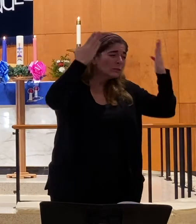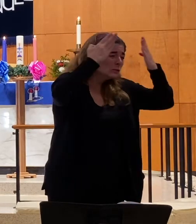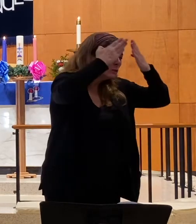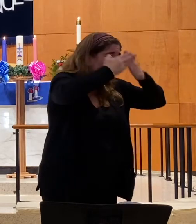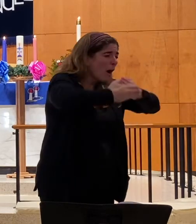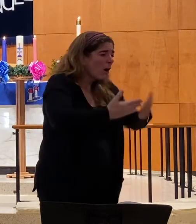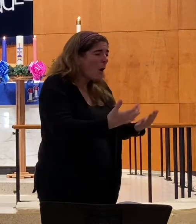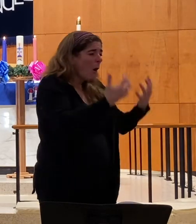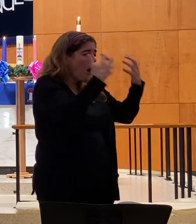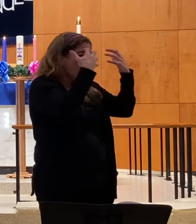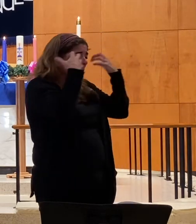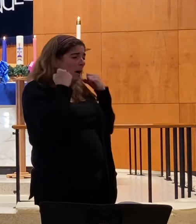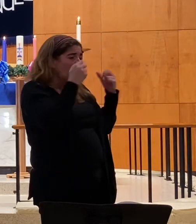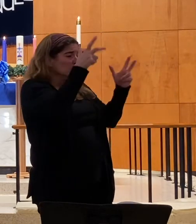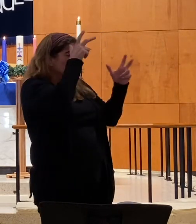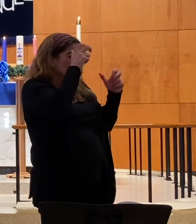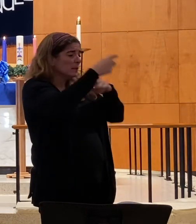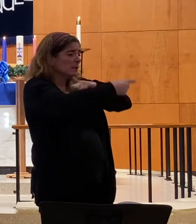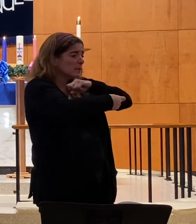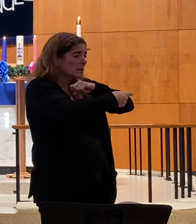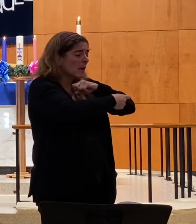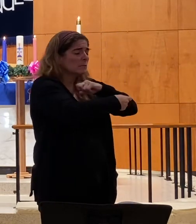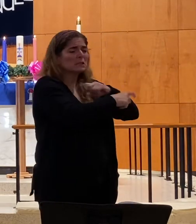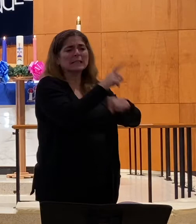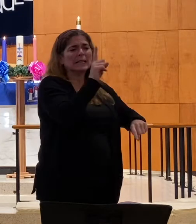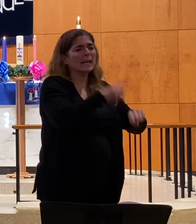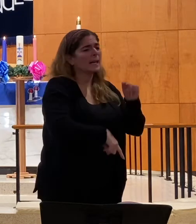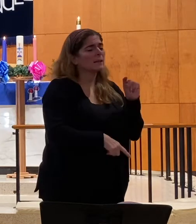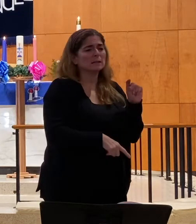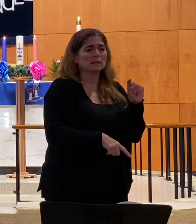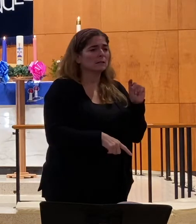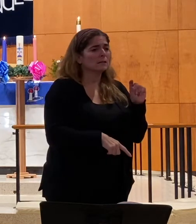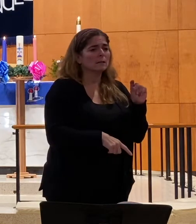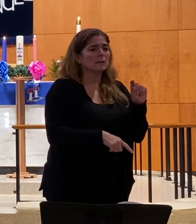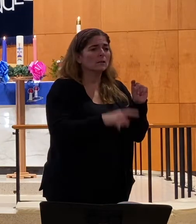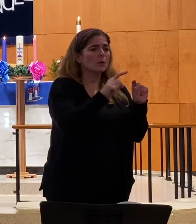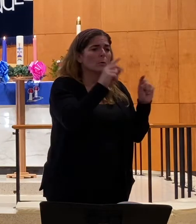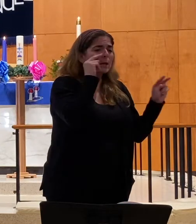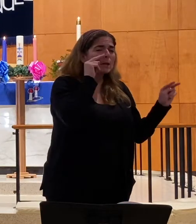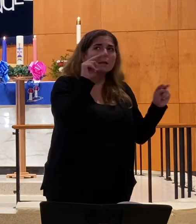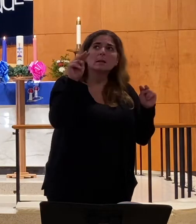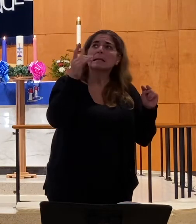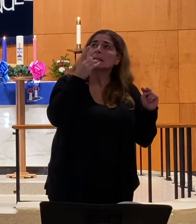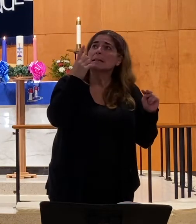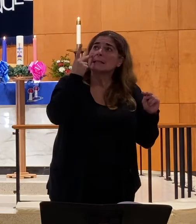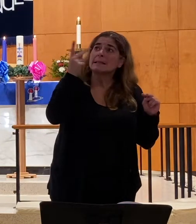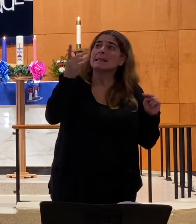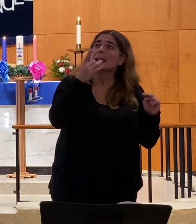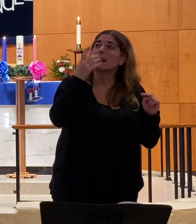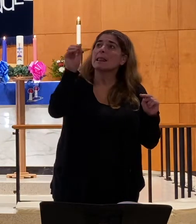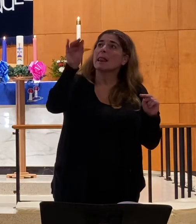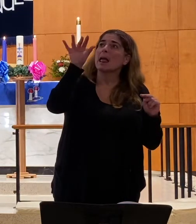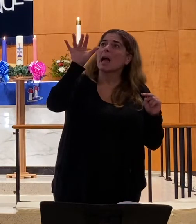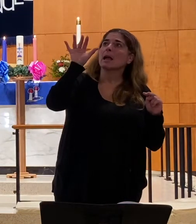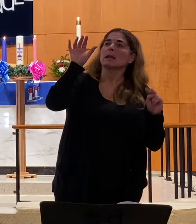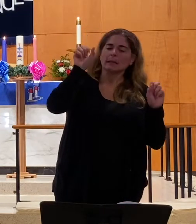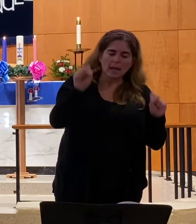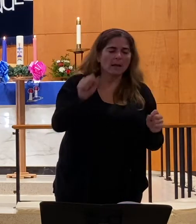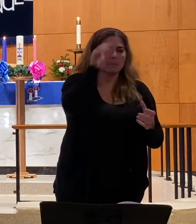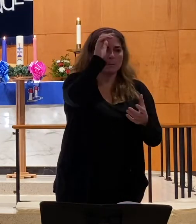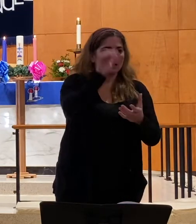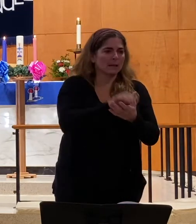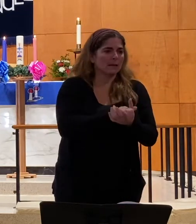overcome, and to call attention to this light so that others might recognize it and believe.